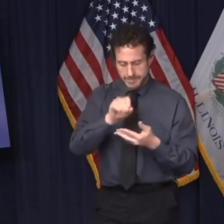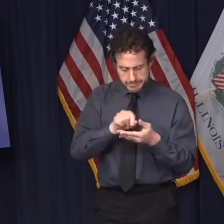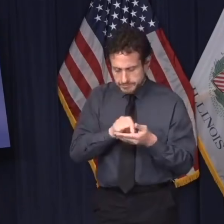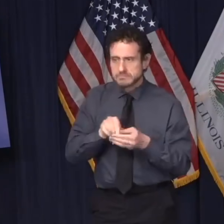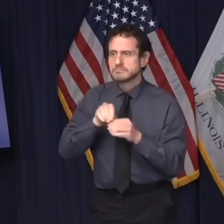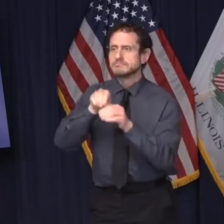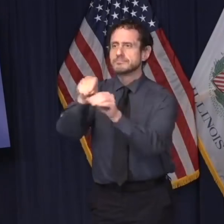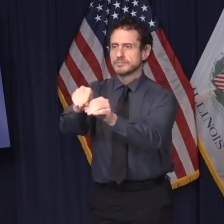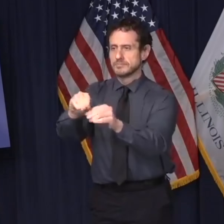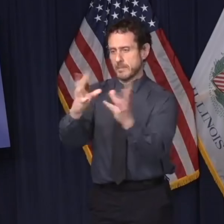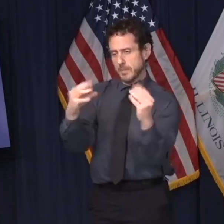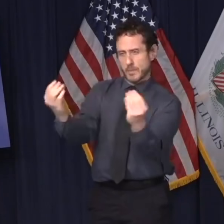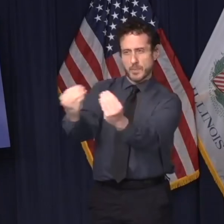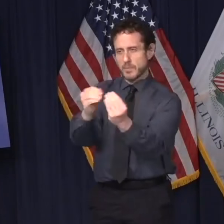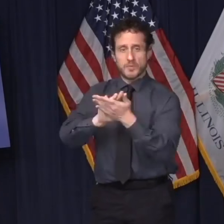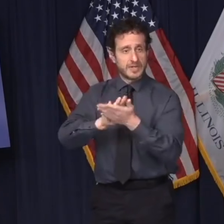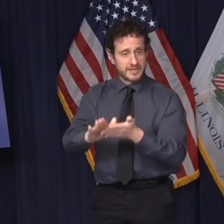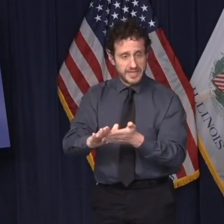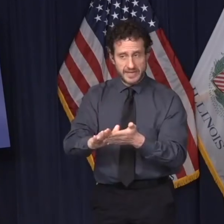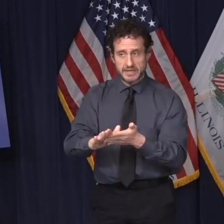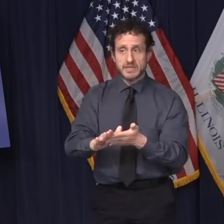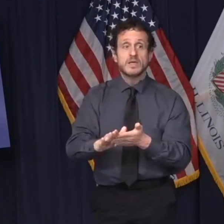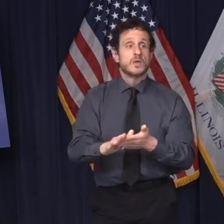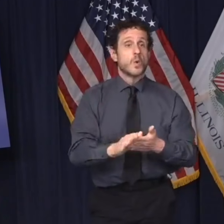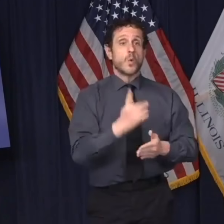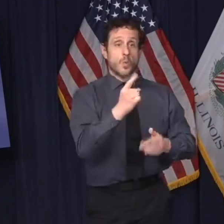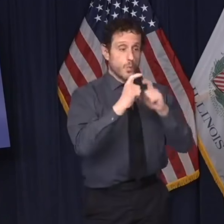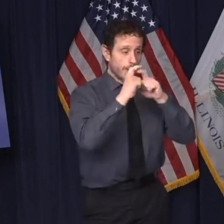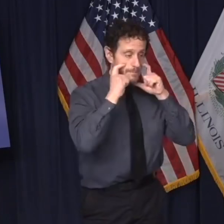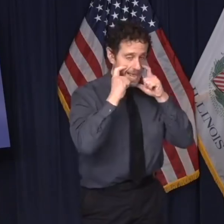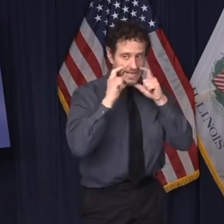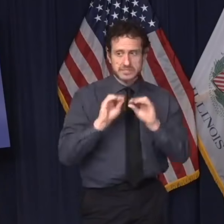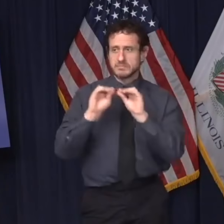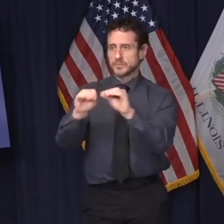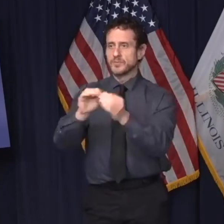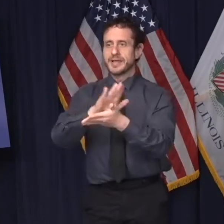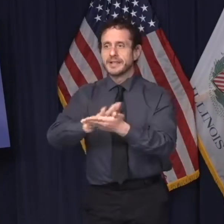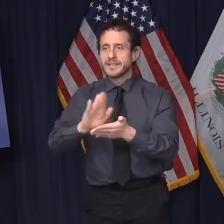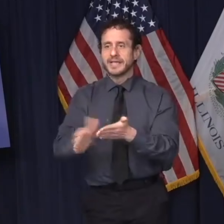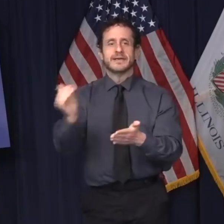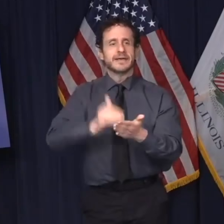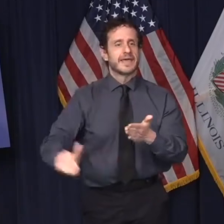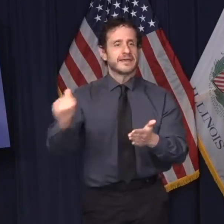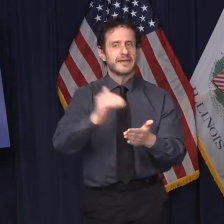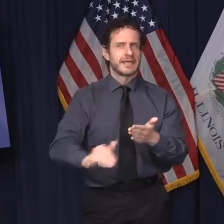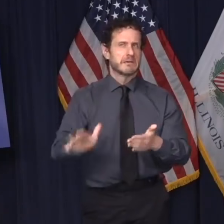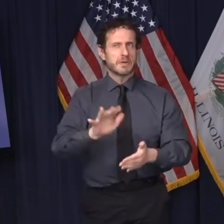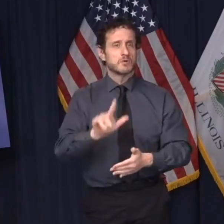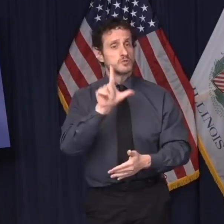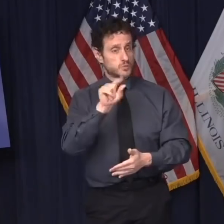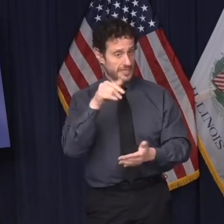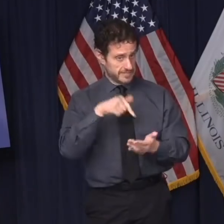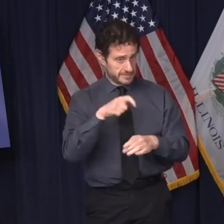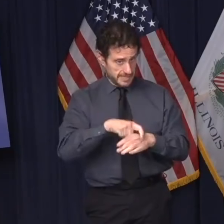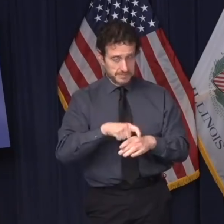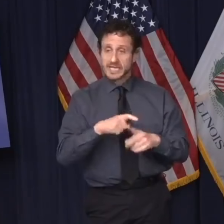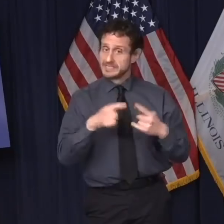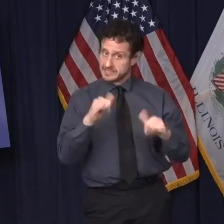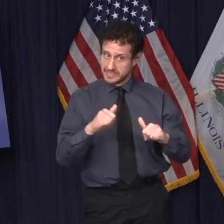be decontaminated up to 20 times without experiencing any degradation of filter